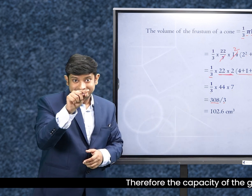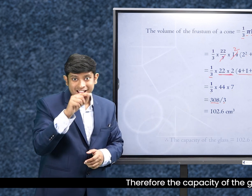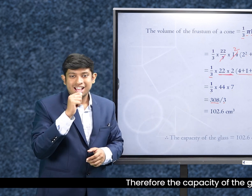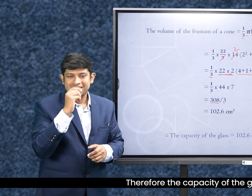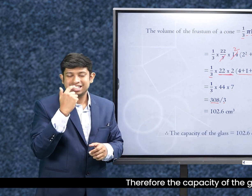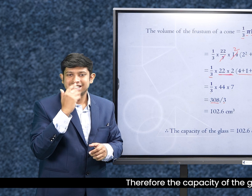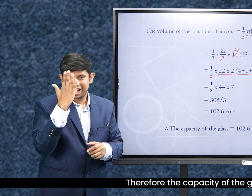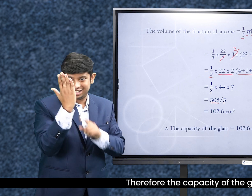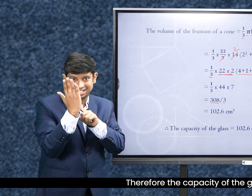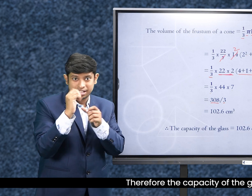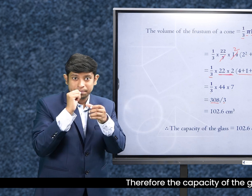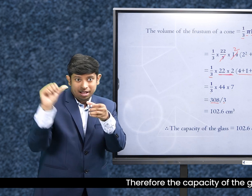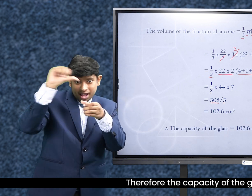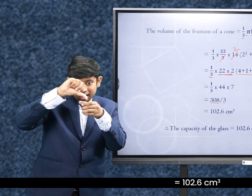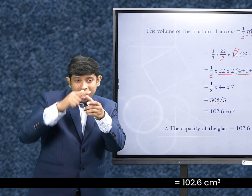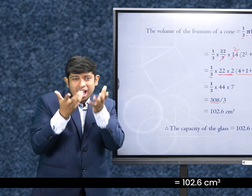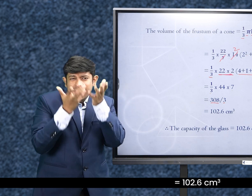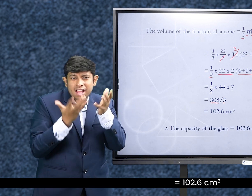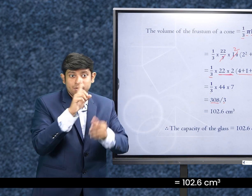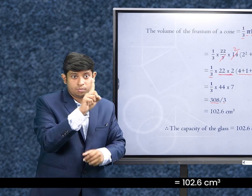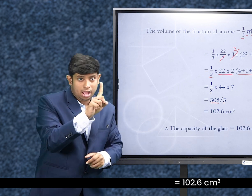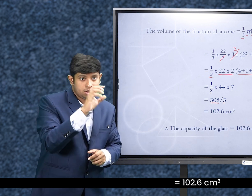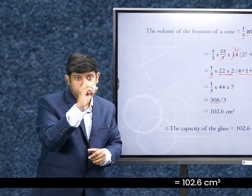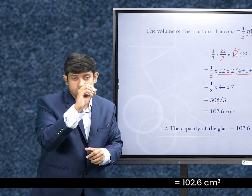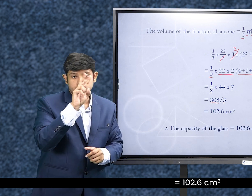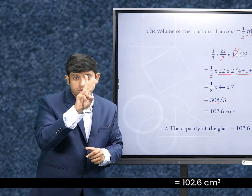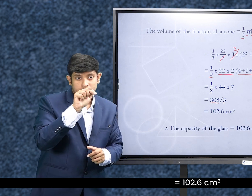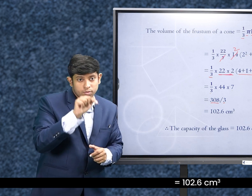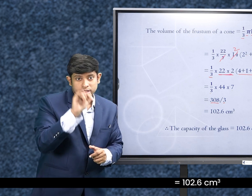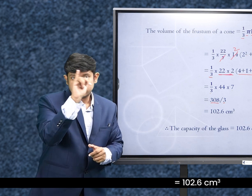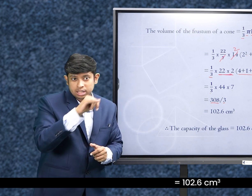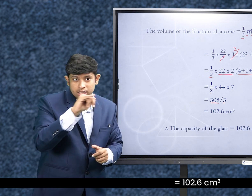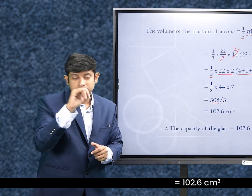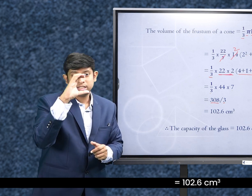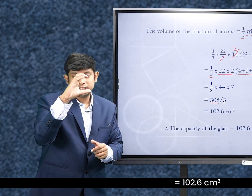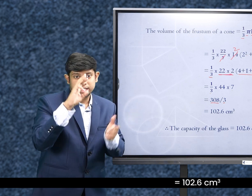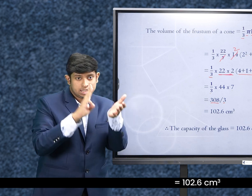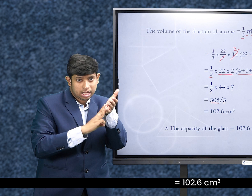Therefore, the capacity of the glass is equal to 102.6 centimeter cube.